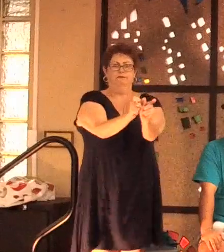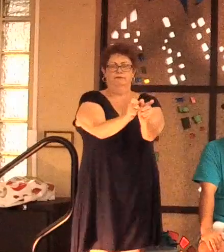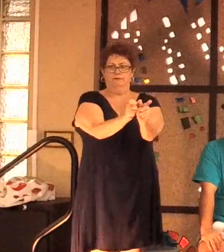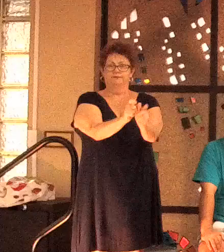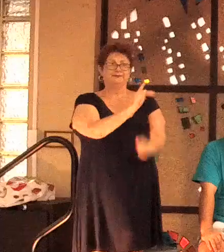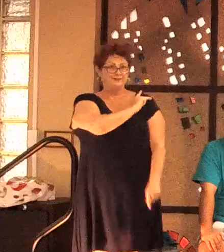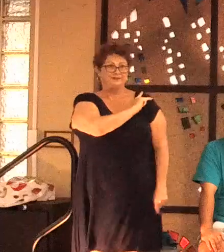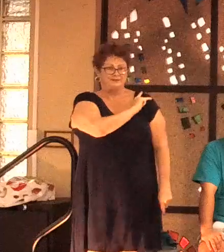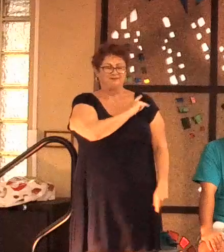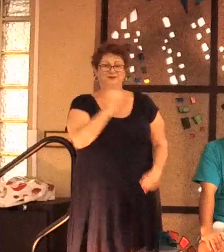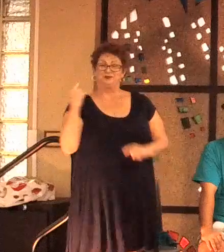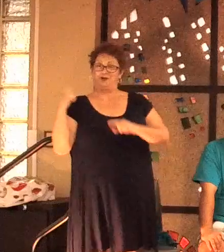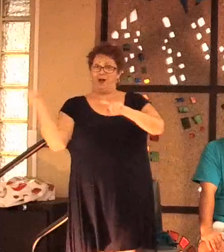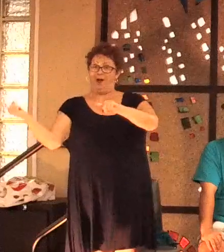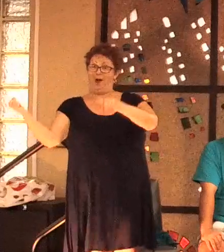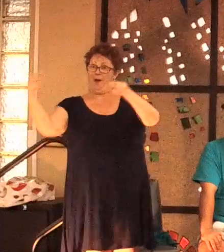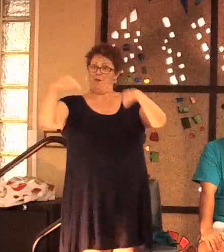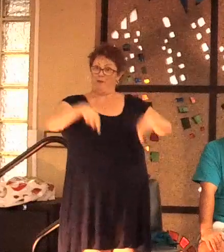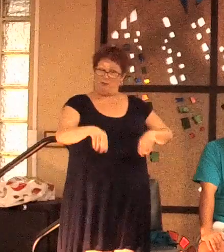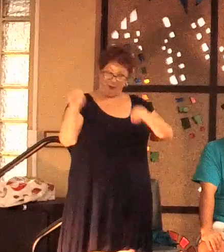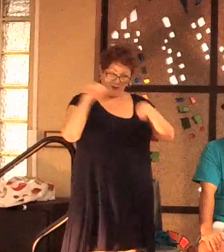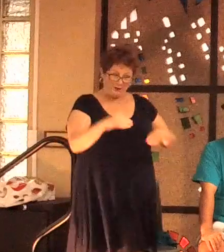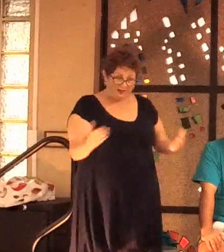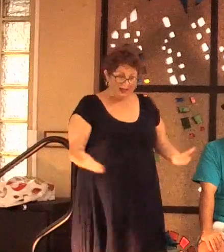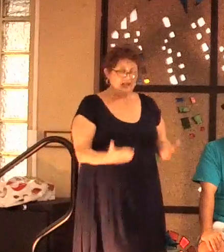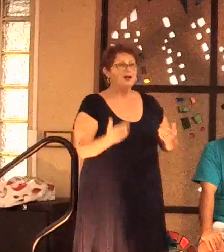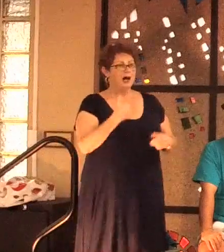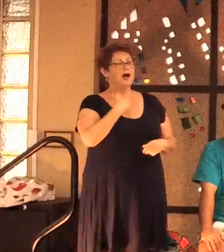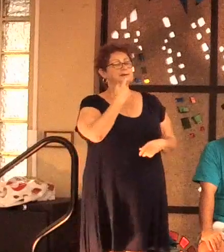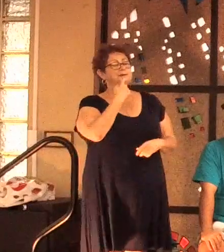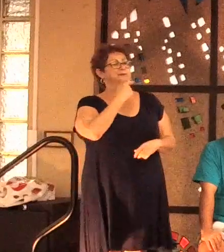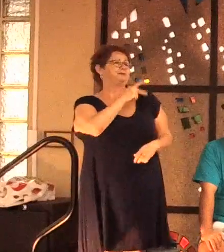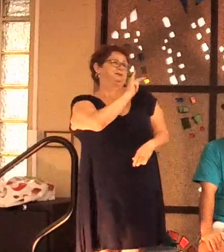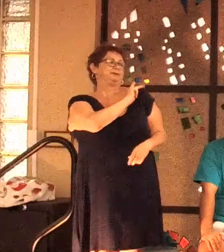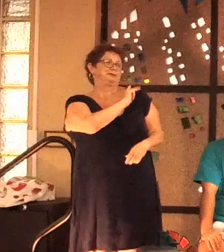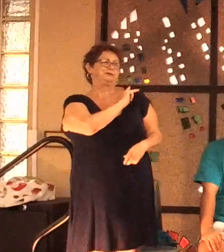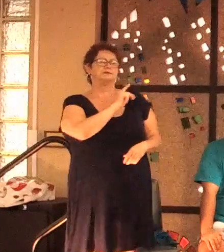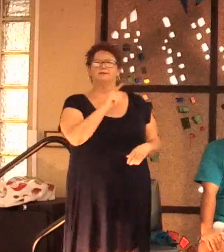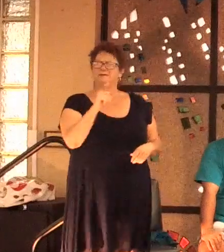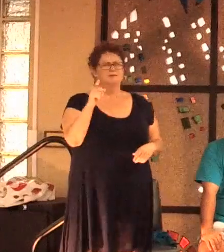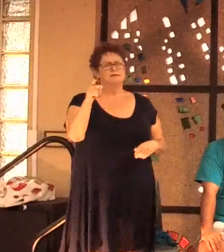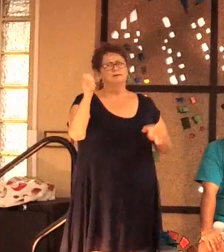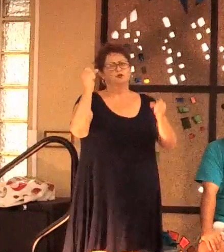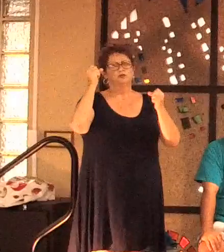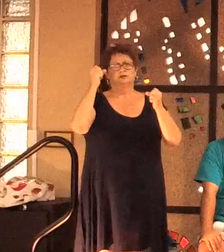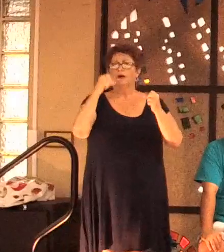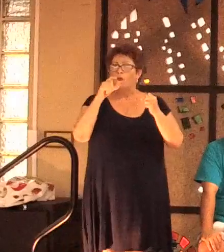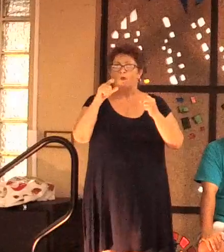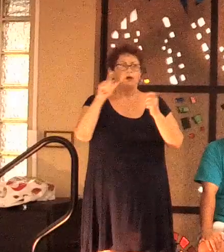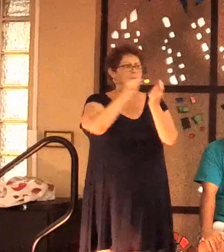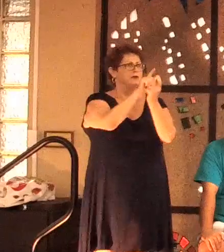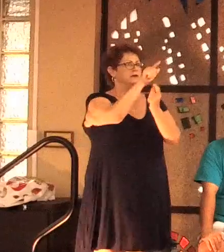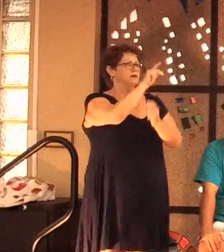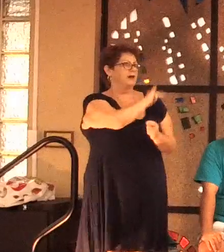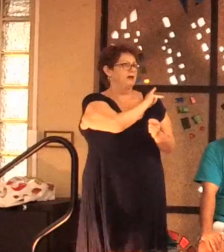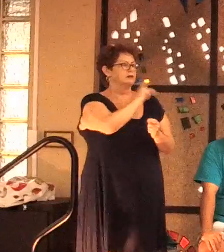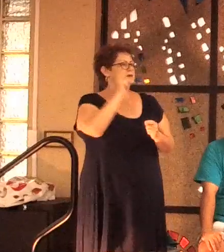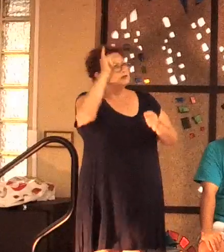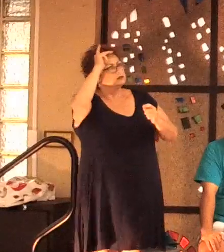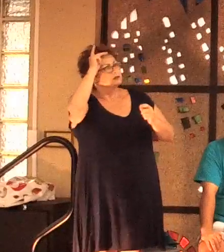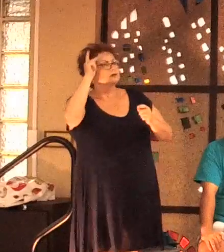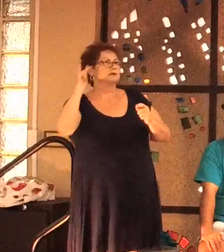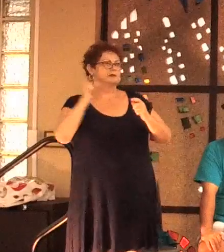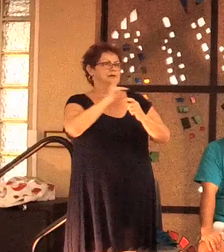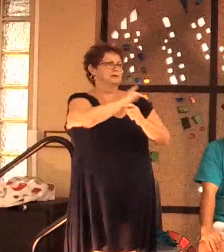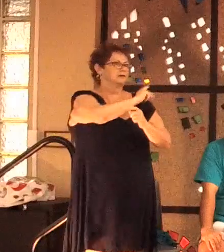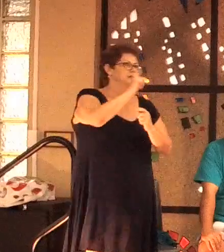Susie Call, together. K. So when I came and moved to Hawaii, I said, this is my same thing. I said, there's too many